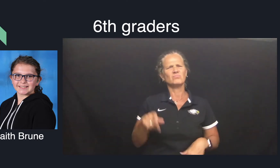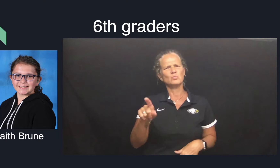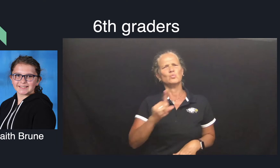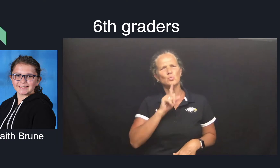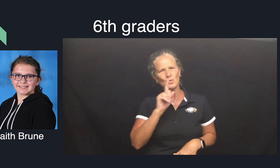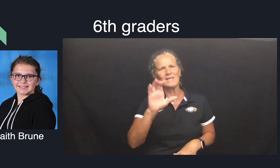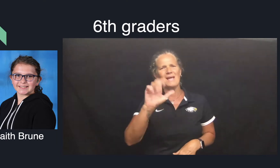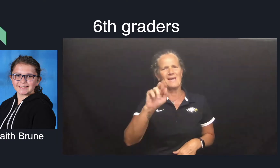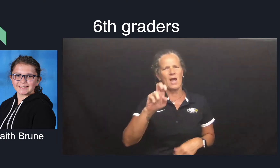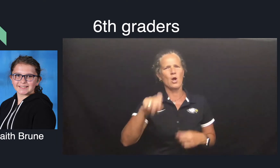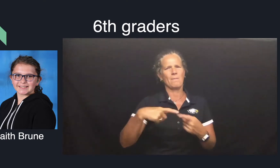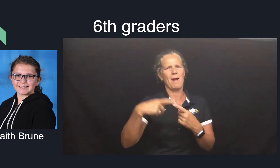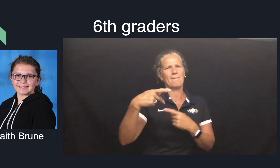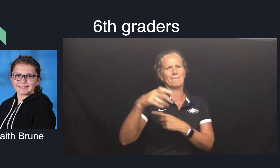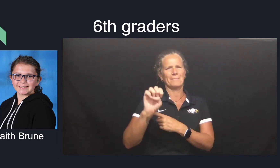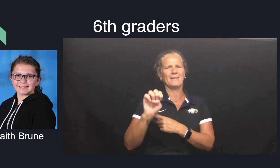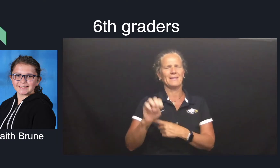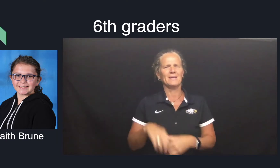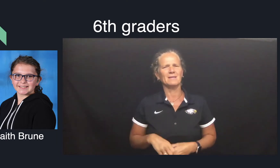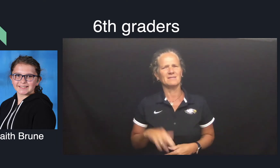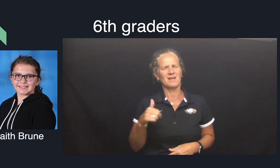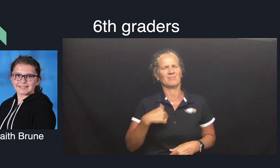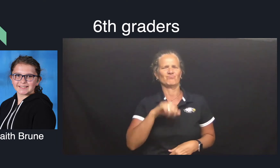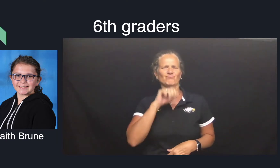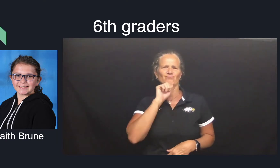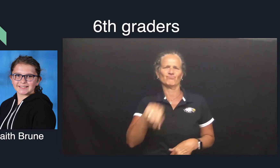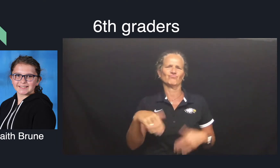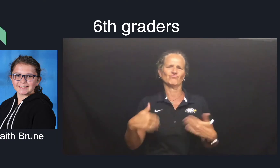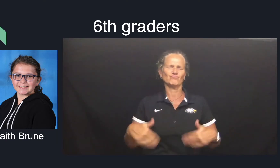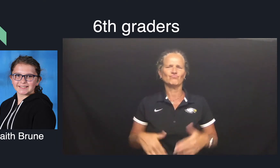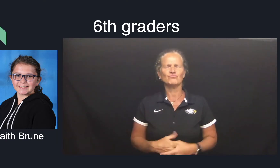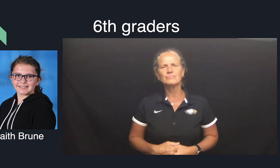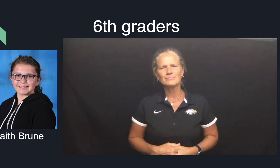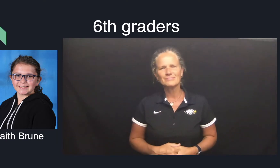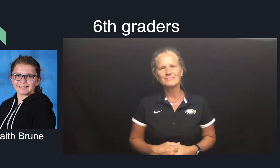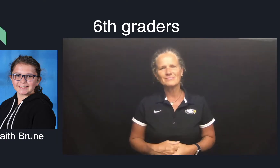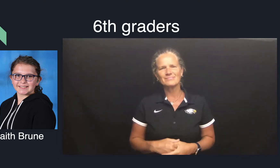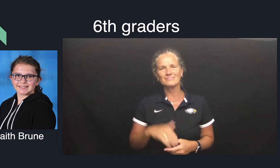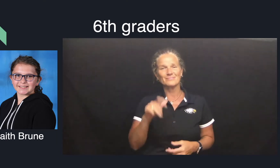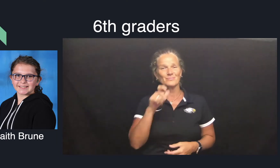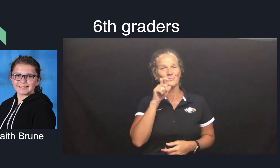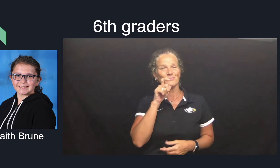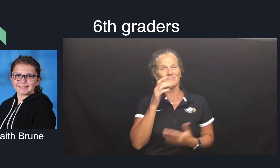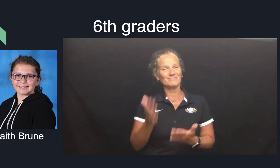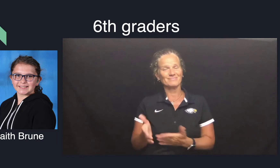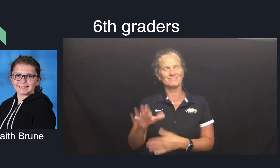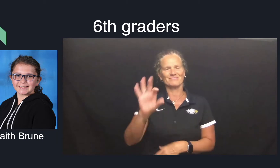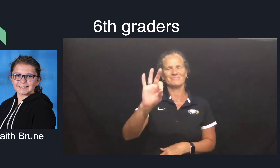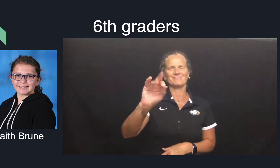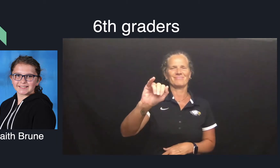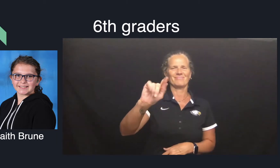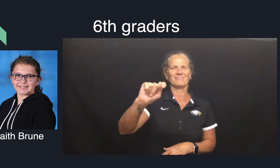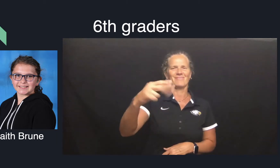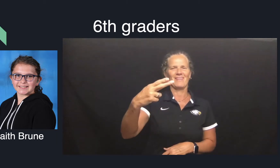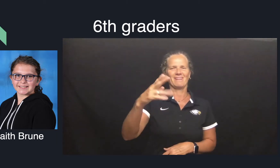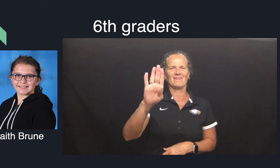wrong? Wow, she really cares about PE. And I love that. Who?